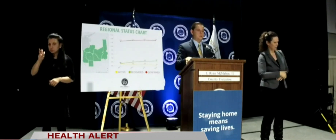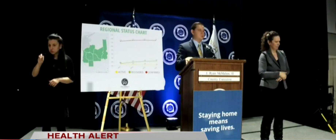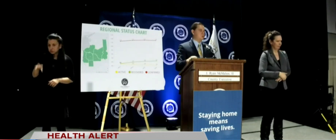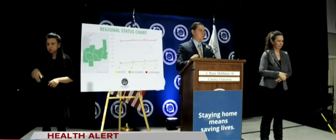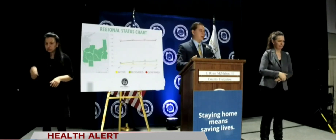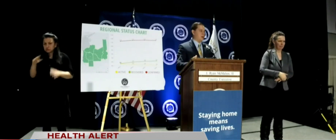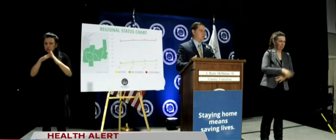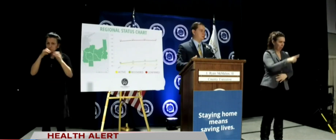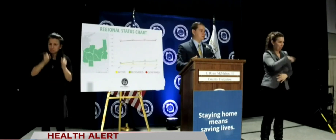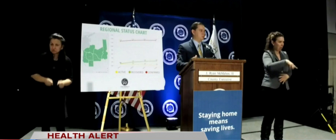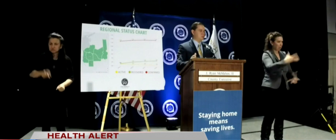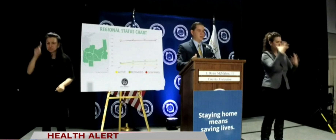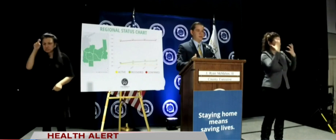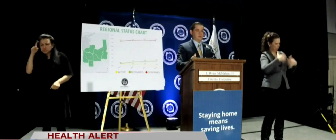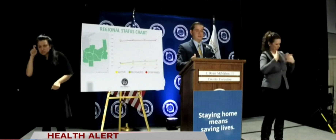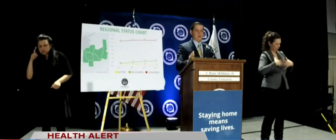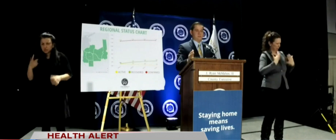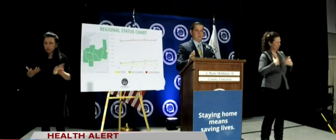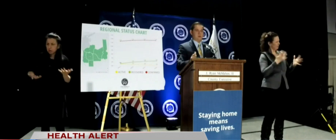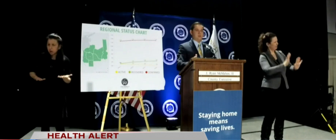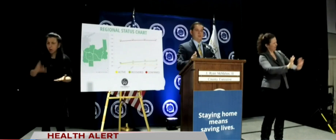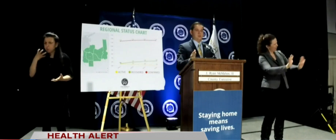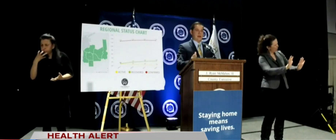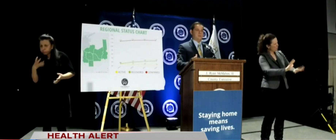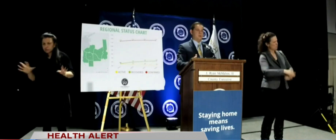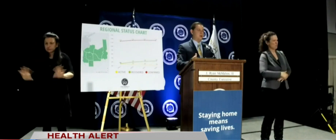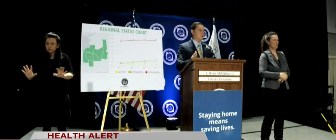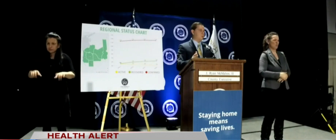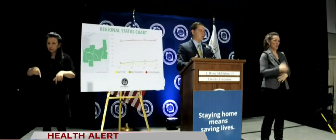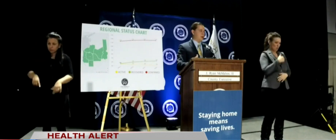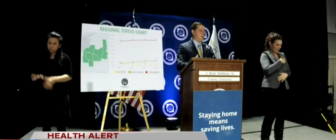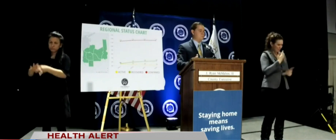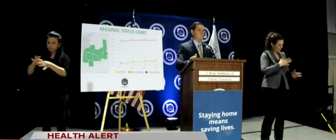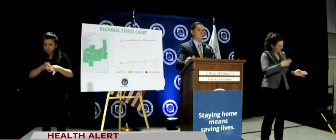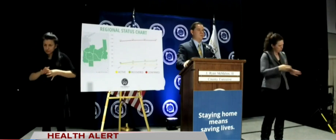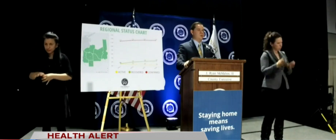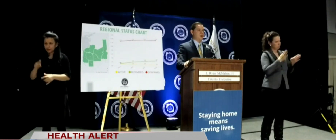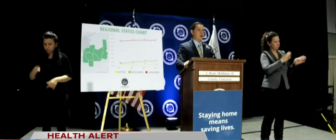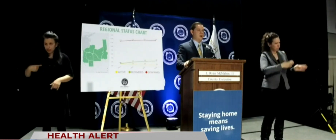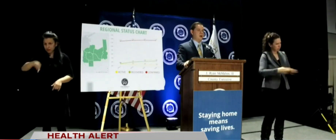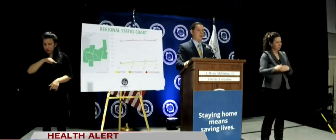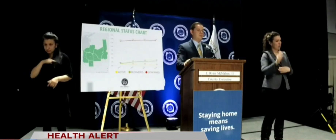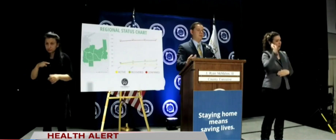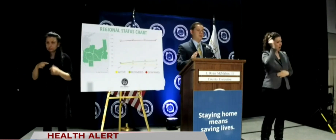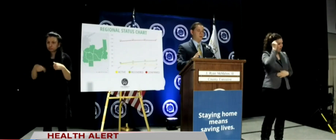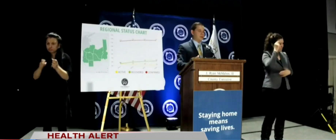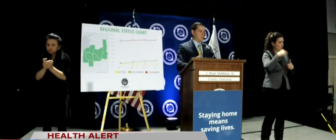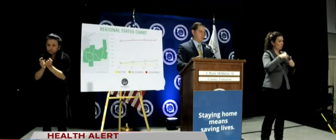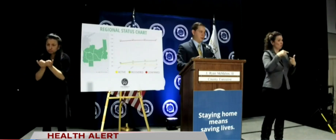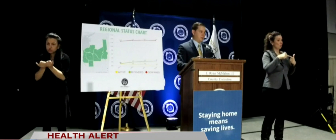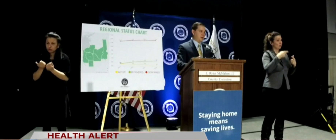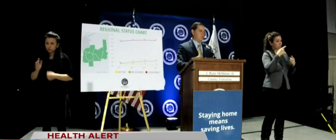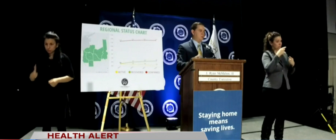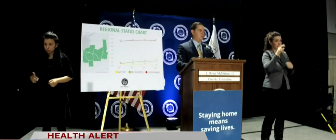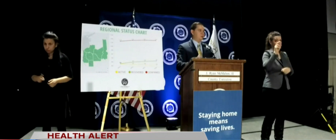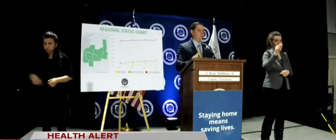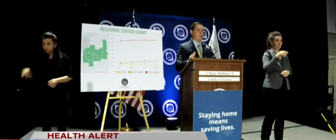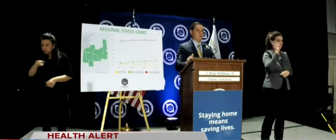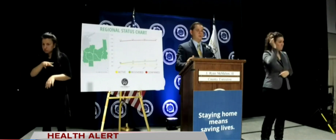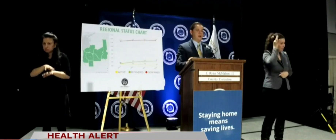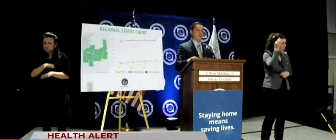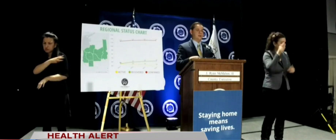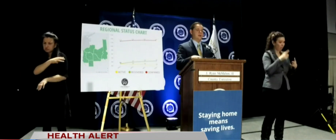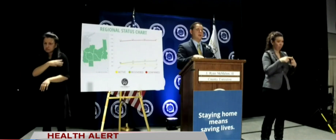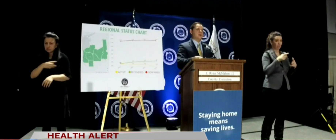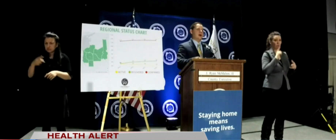This was the plan. We're still in the same initial time period of the plan. A lot of people don't like the plan. A lot of people think the